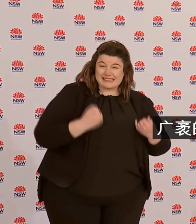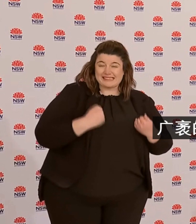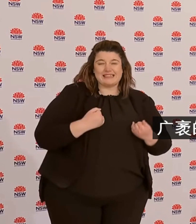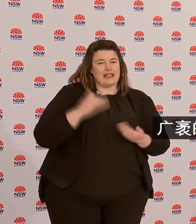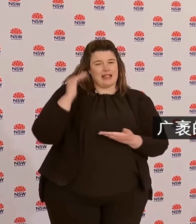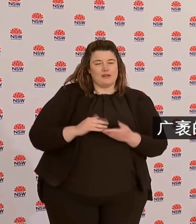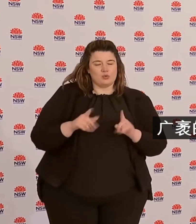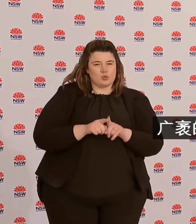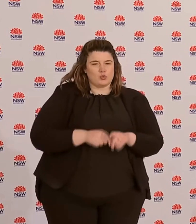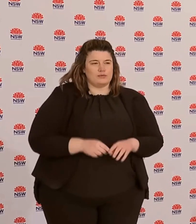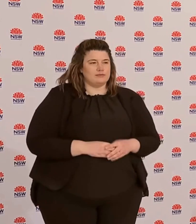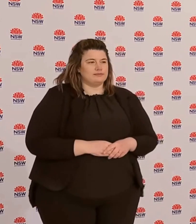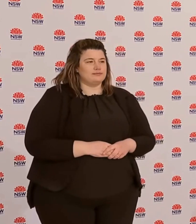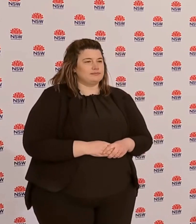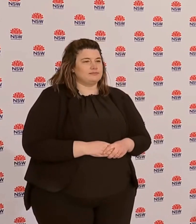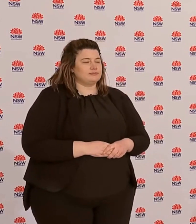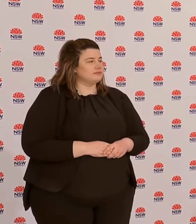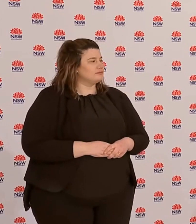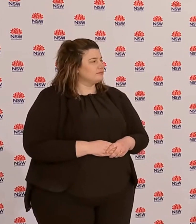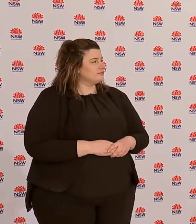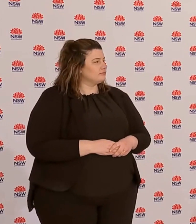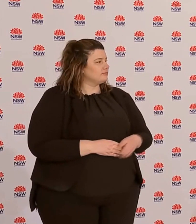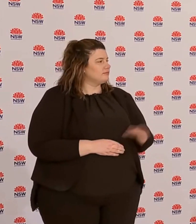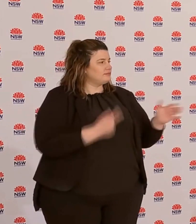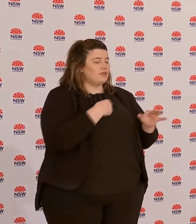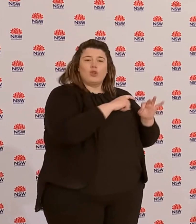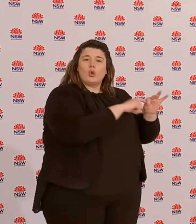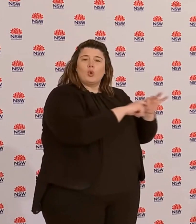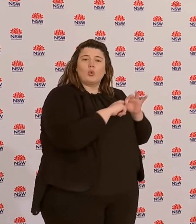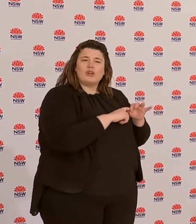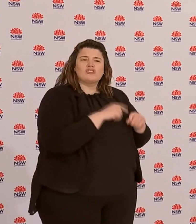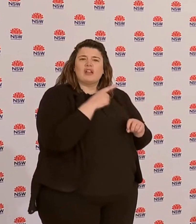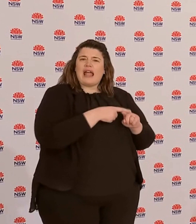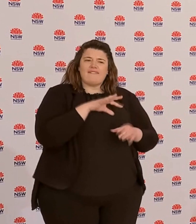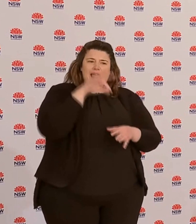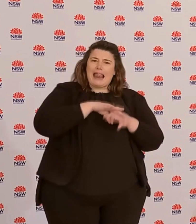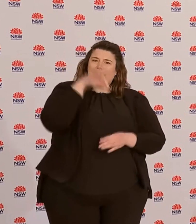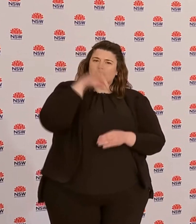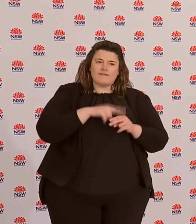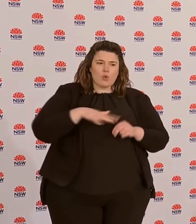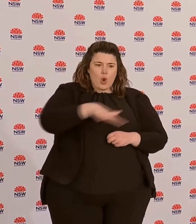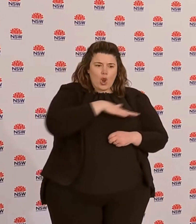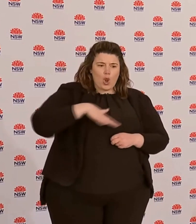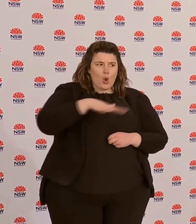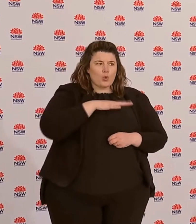amounts. Premier, can I just get a quick comment on the local government elections being postponed until December 4?